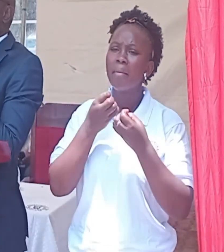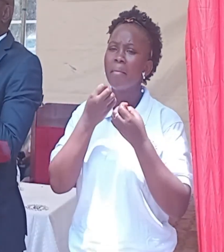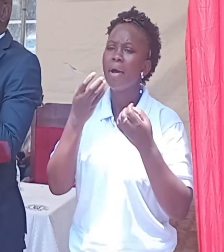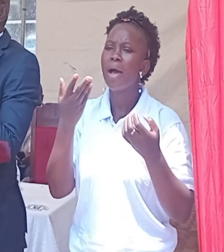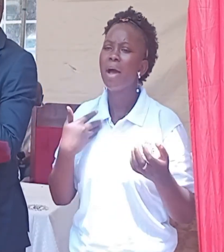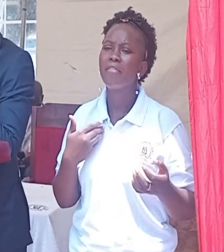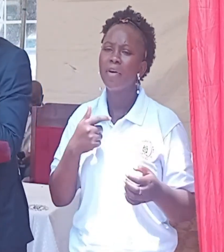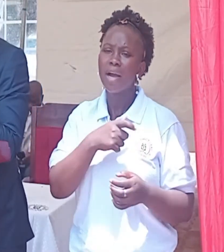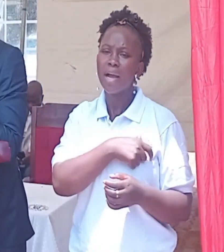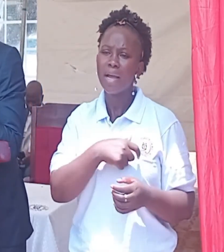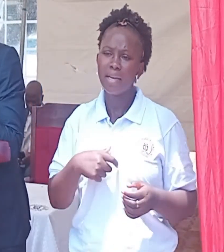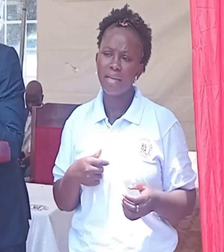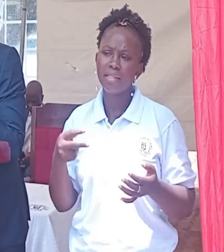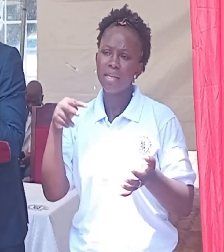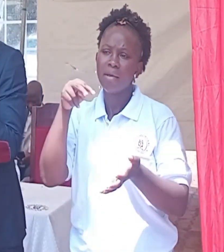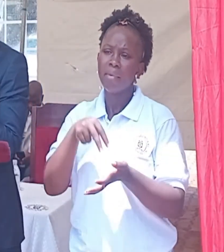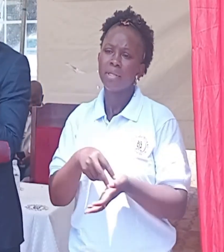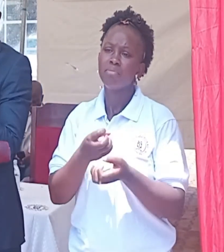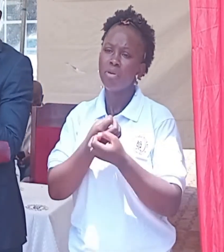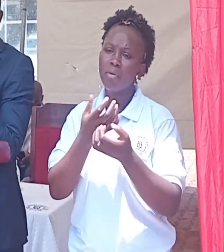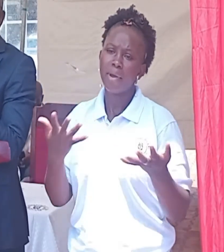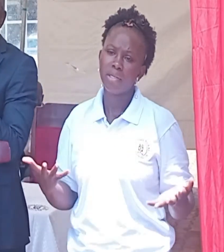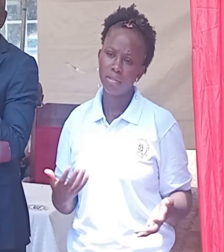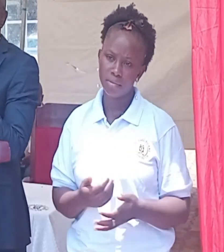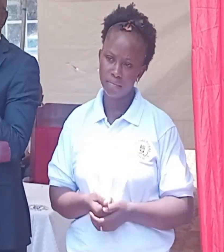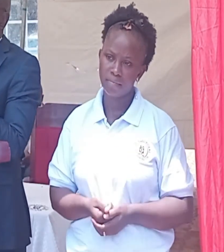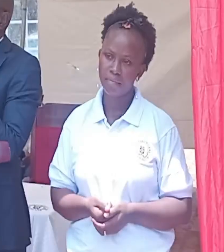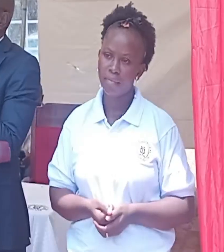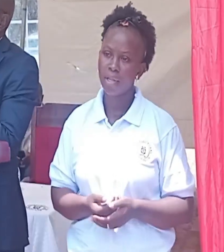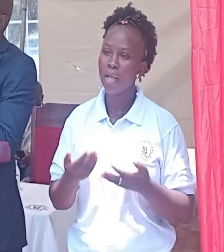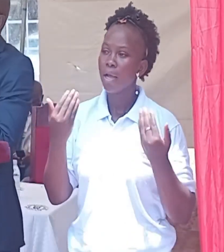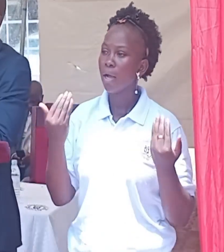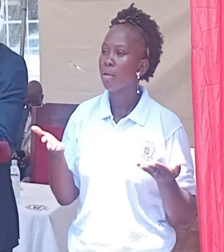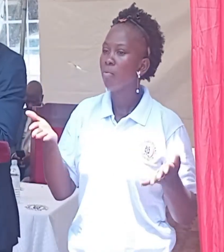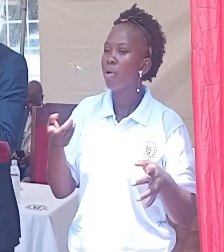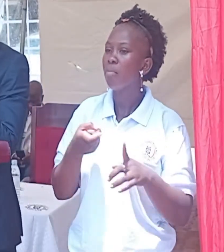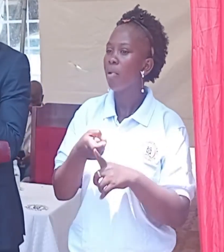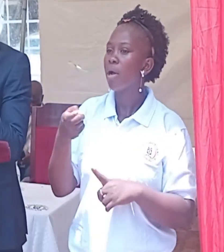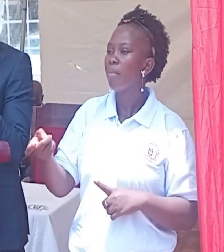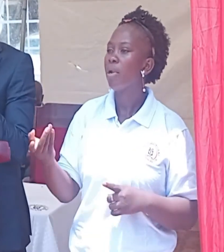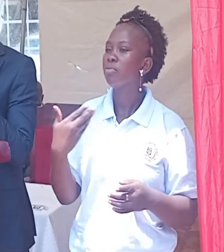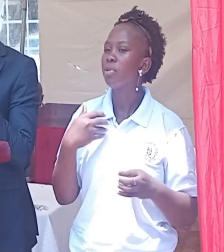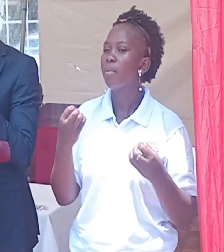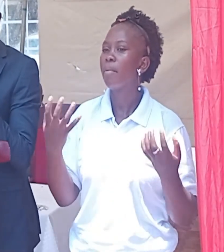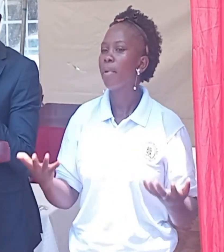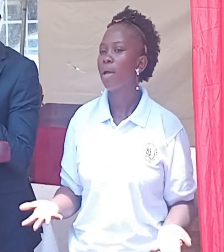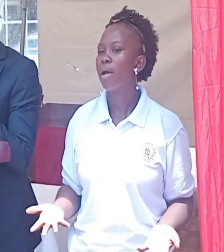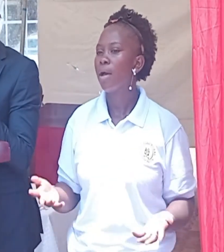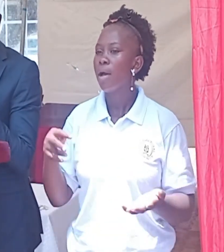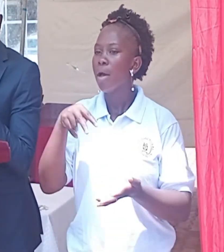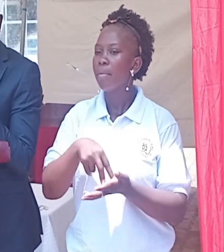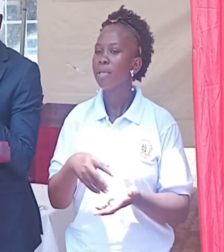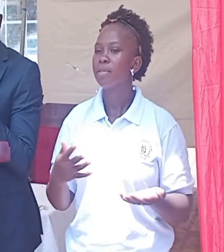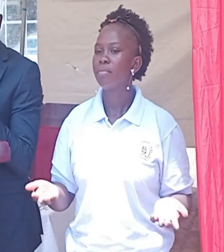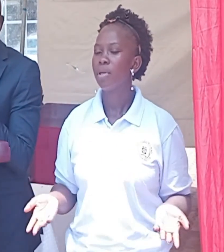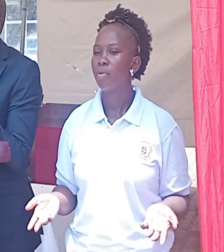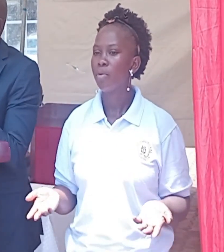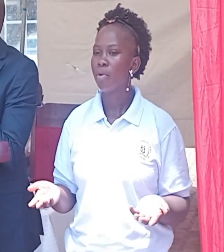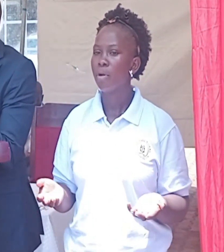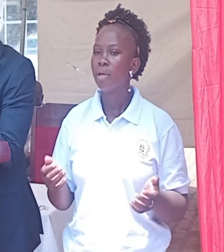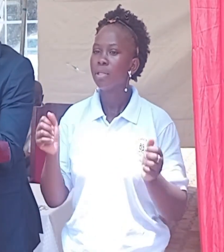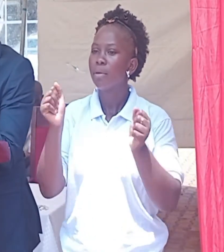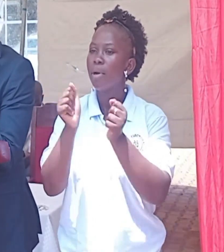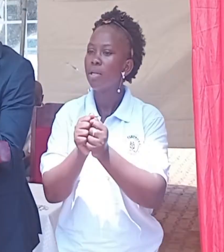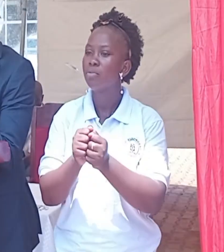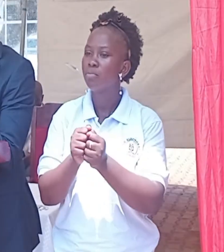aba candidates abeesimbyewo. Kati wano mu Kampala baali bameka baali abeesimbyewo baali bameka tebali